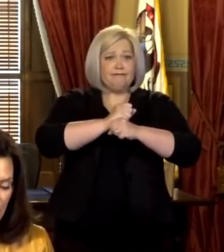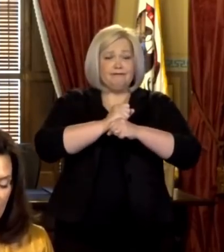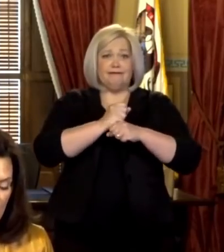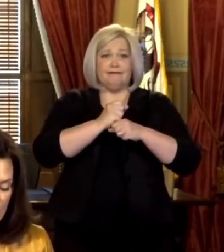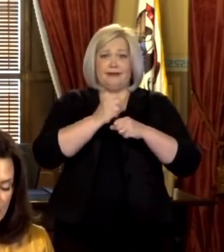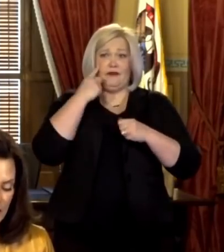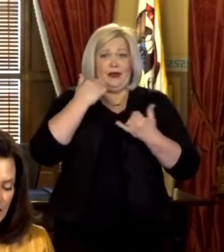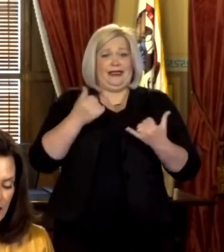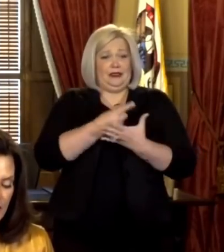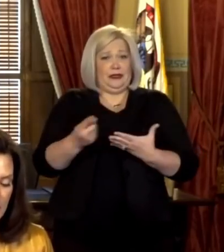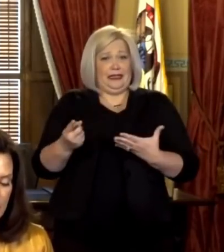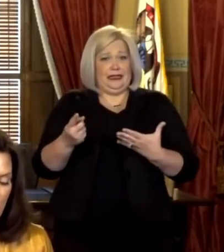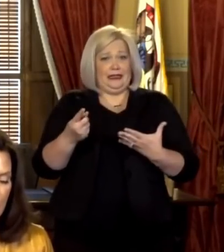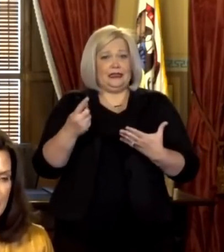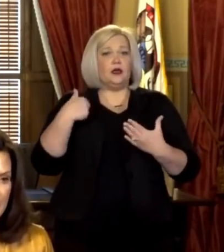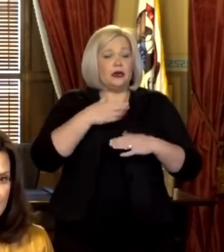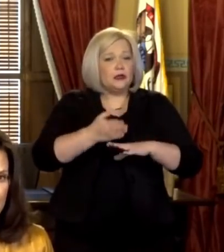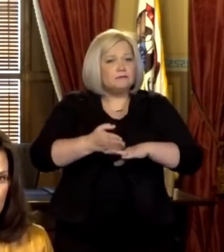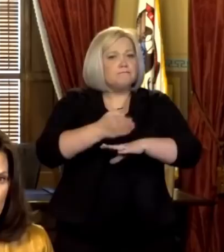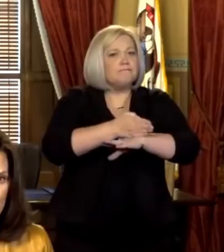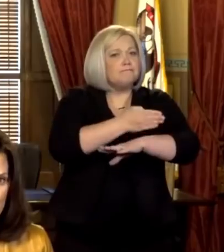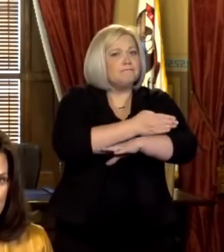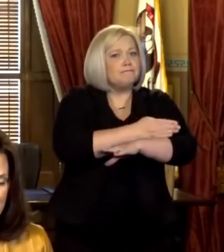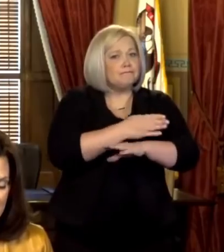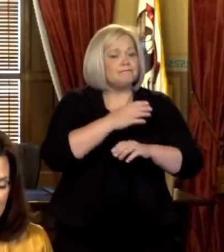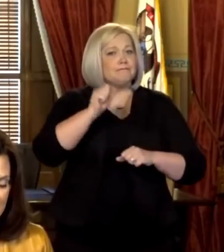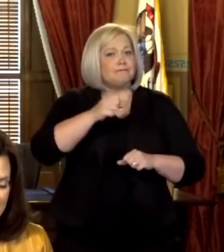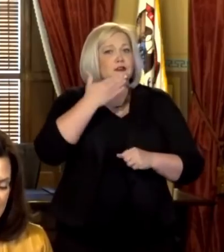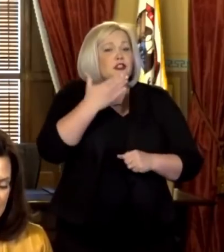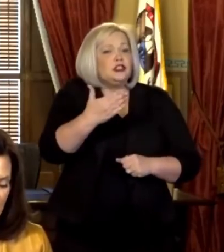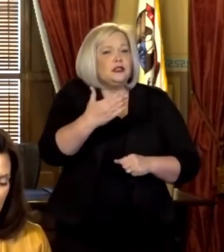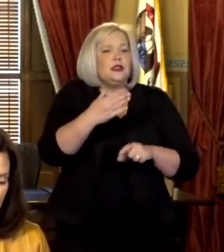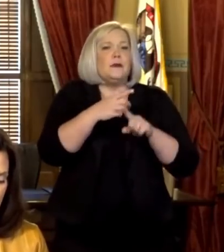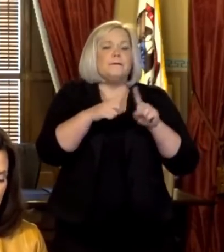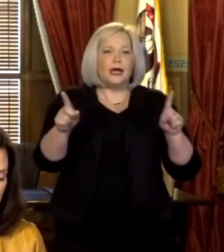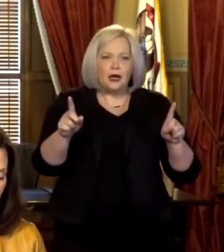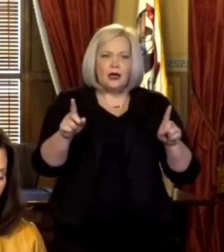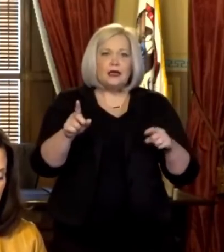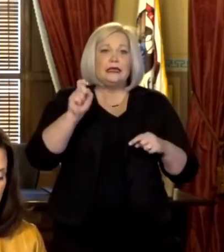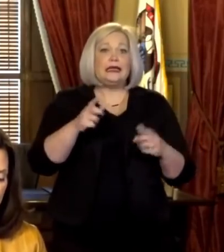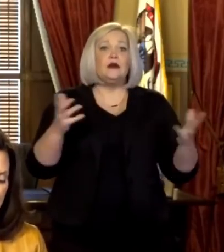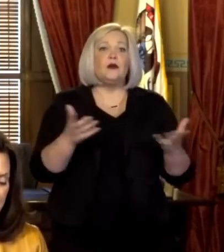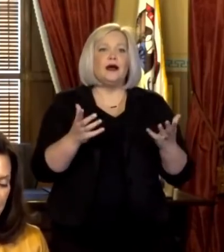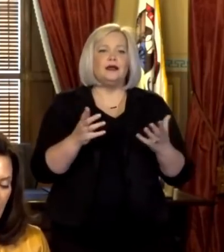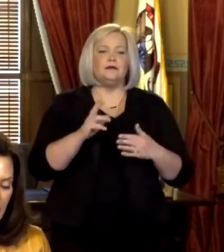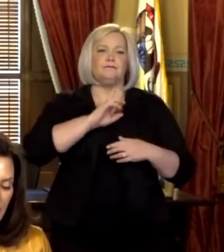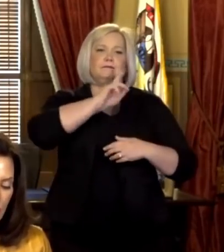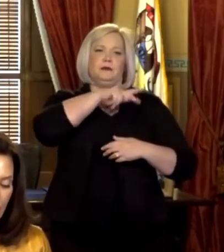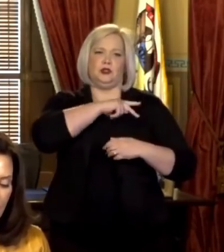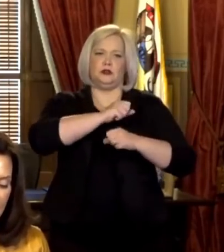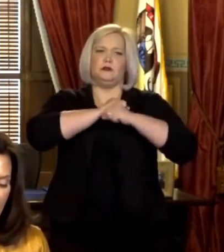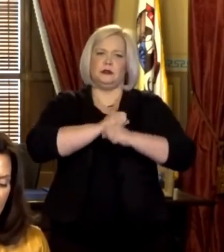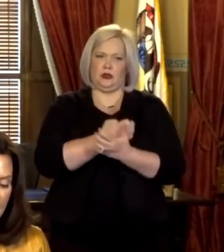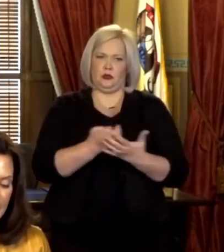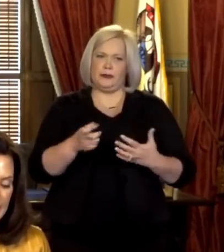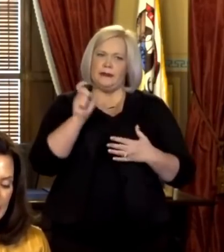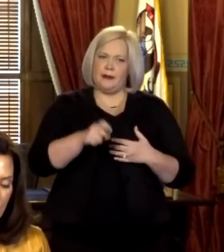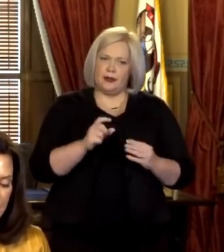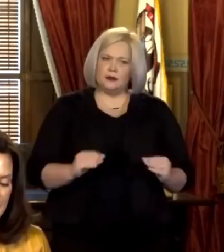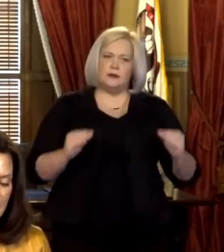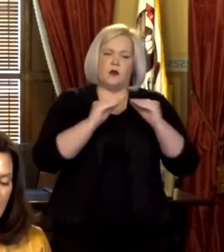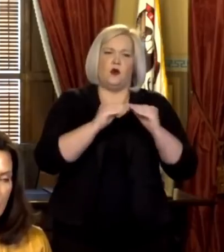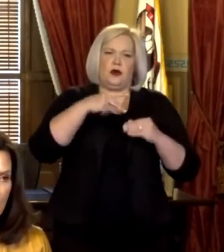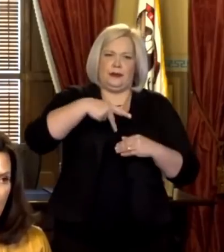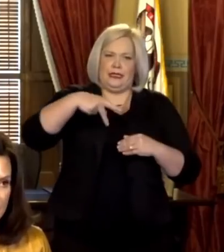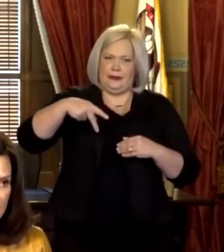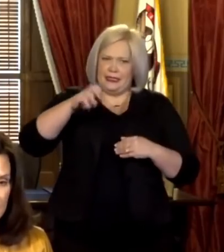is a good thing, but we need more PPE to continue fighting this virus. While fighting COVID-19,